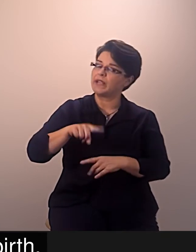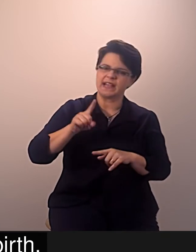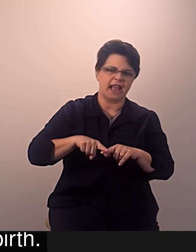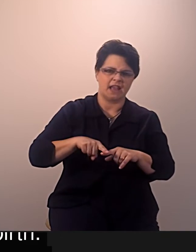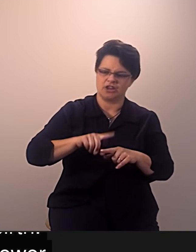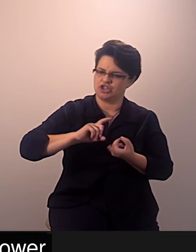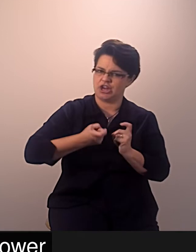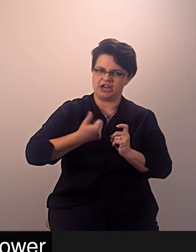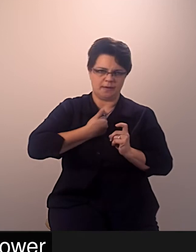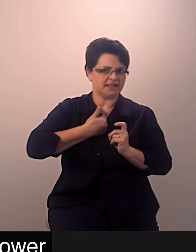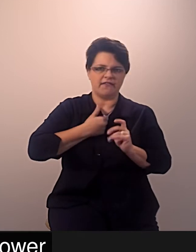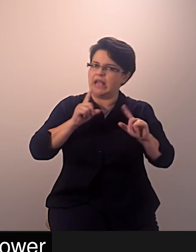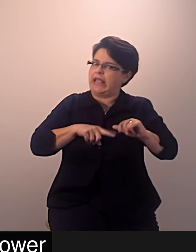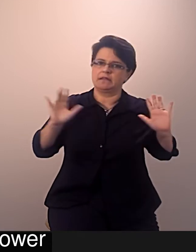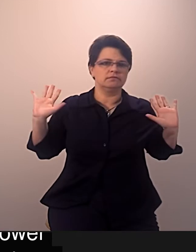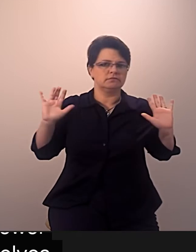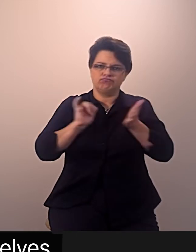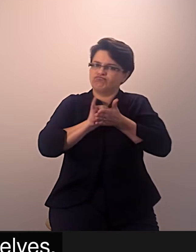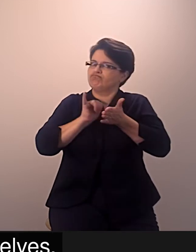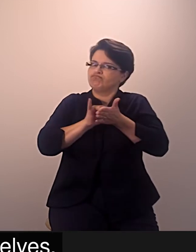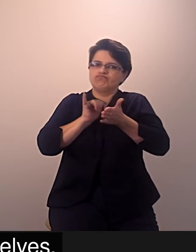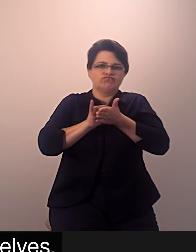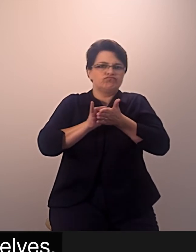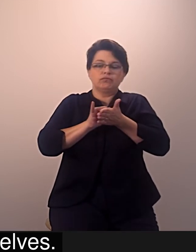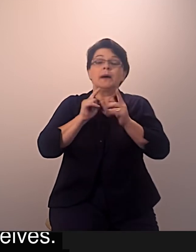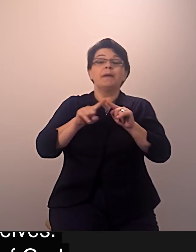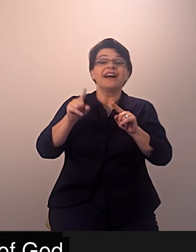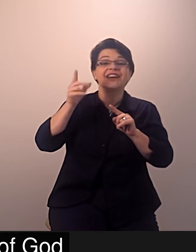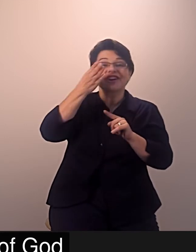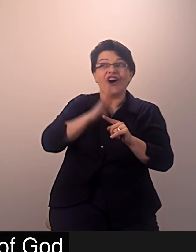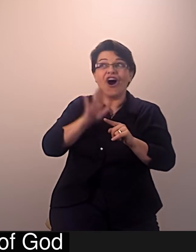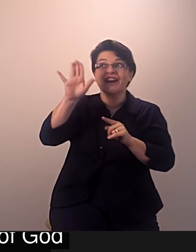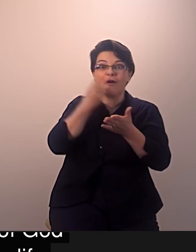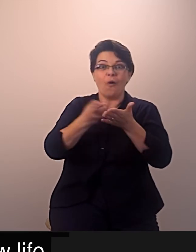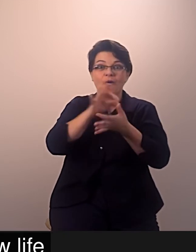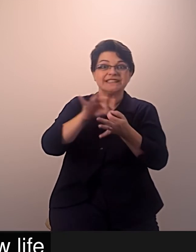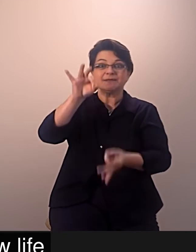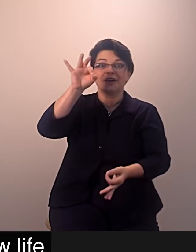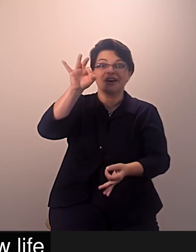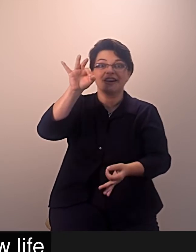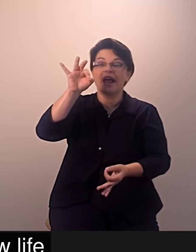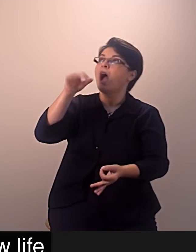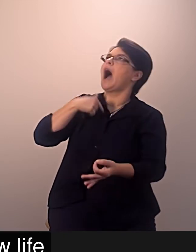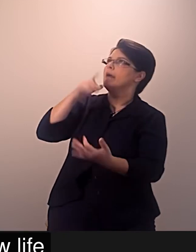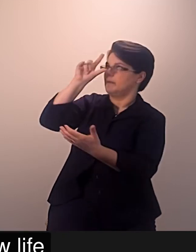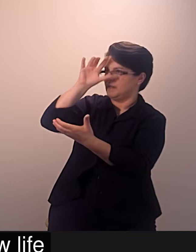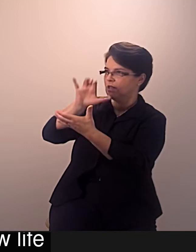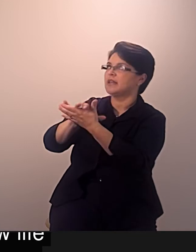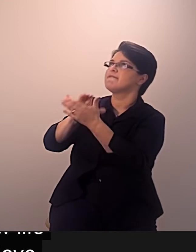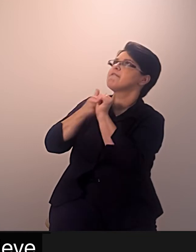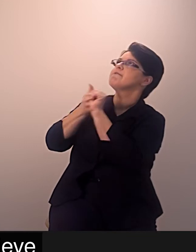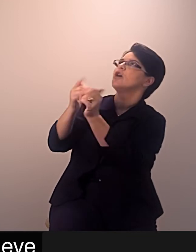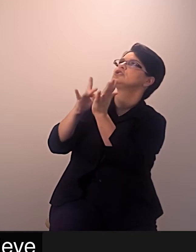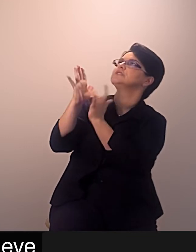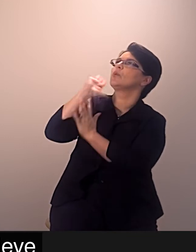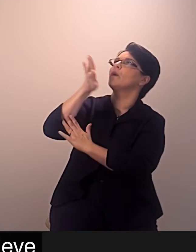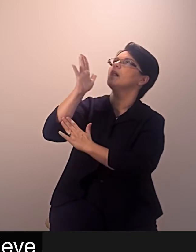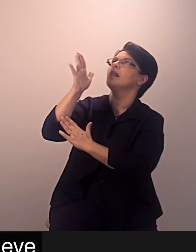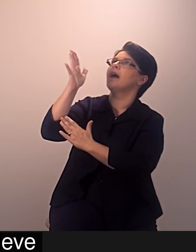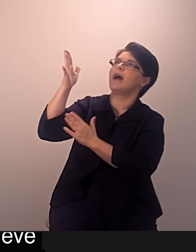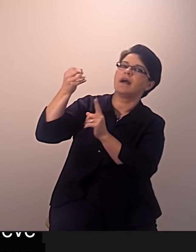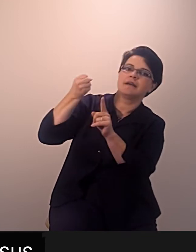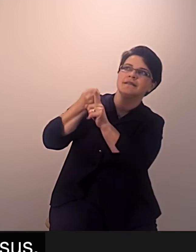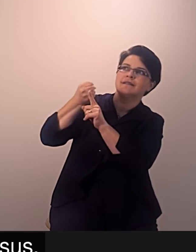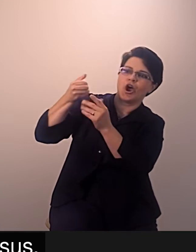ourselves. The Holy Spirit of God gives us a new life when we believe and follow Jesus. We become